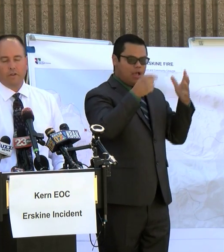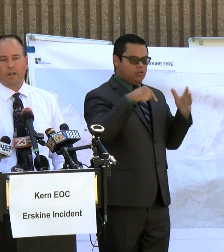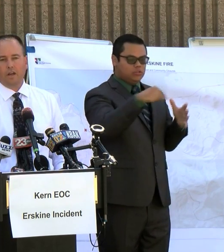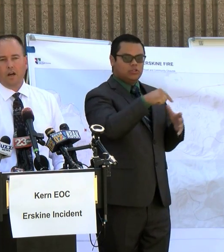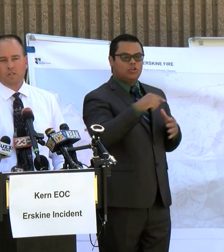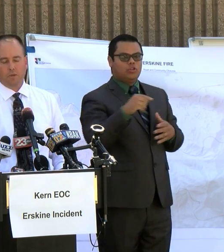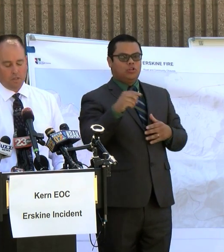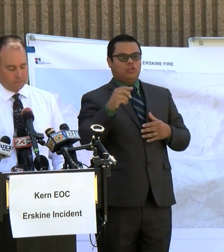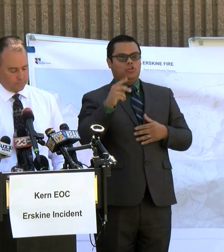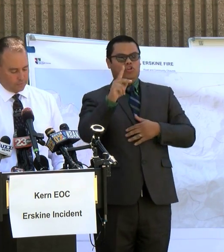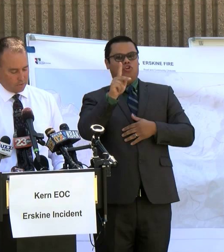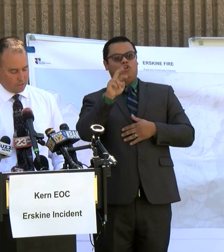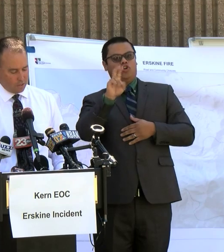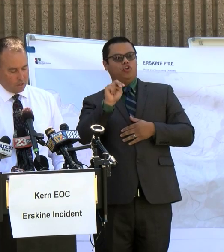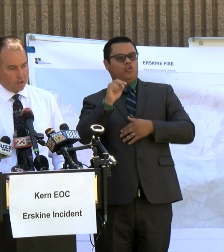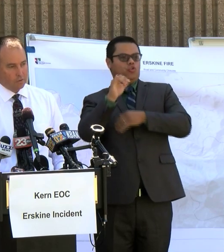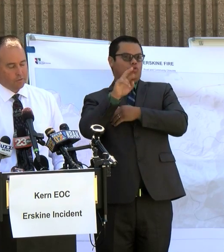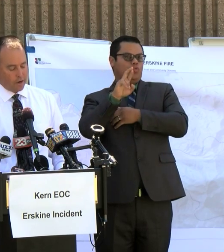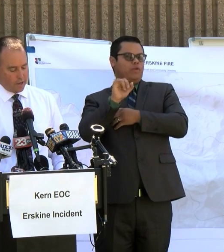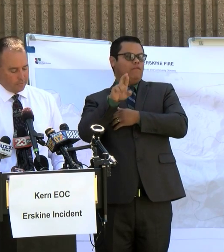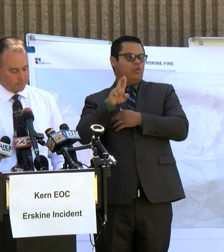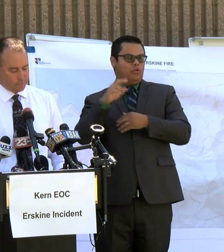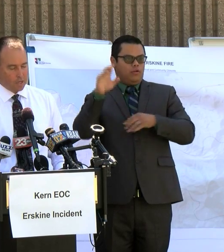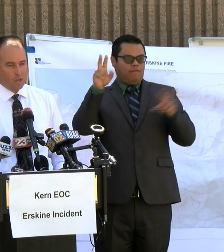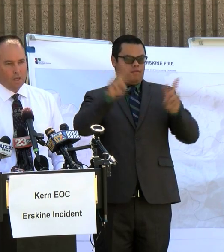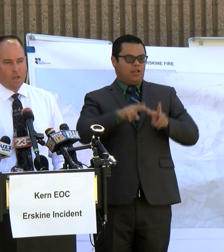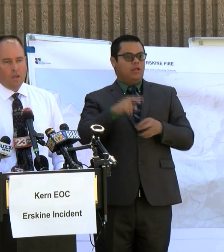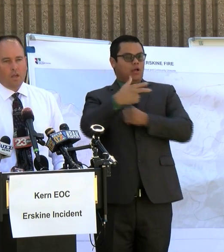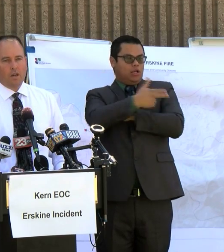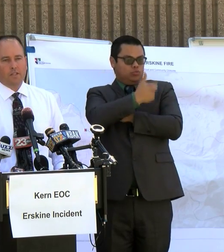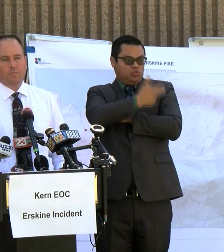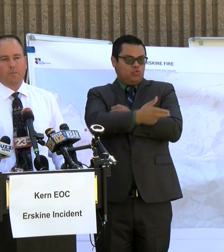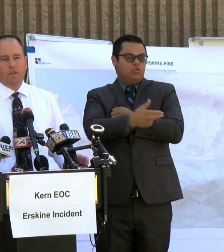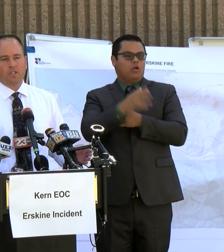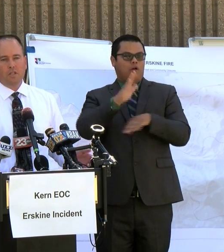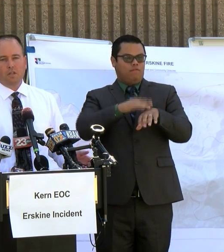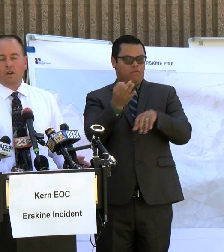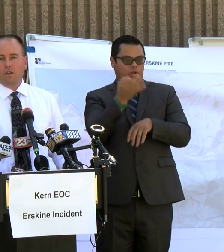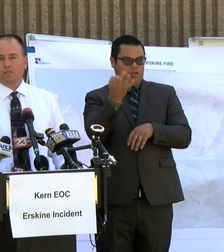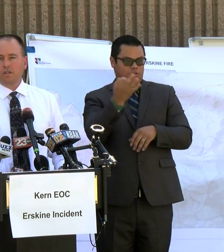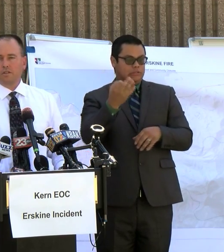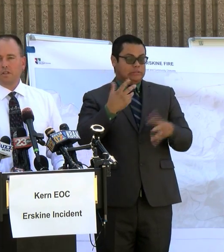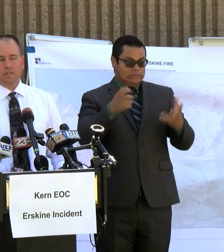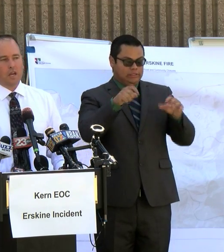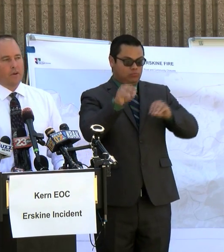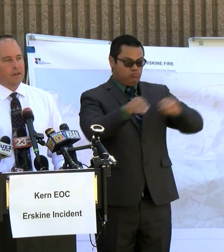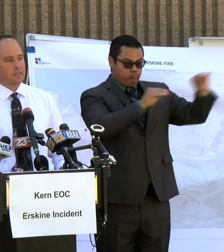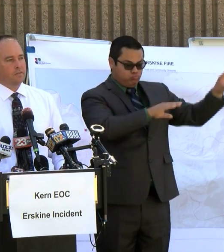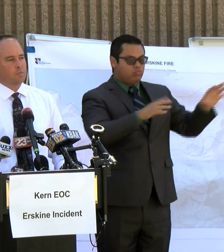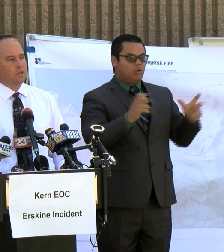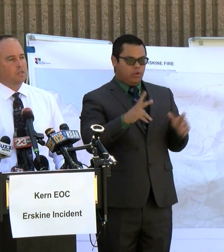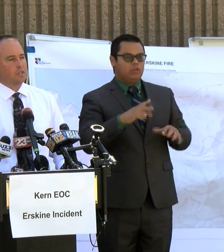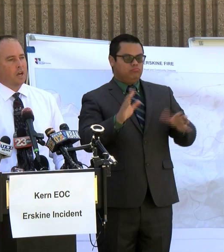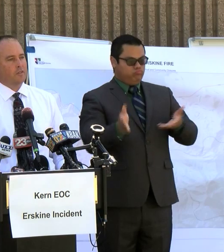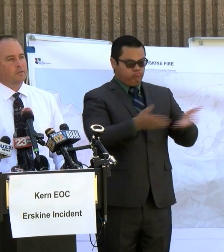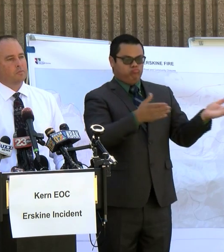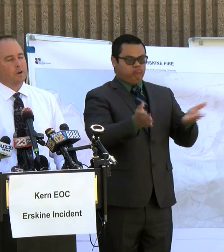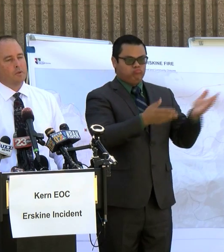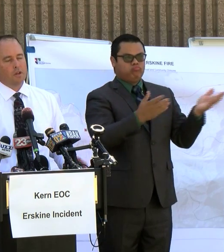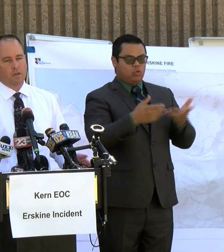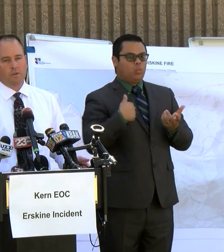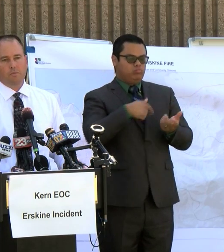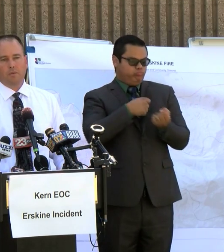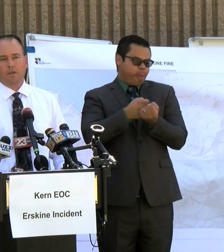Kern River Valley Hospital on Friday. And as been mentioned, the call center that is now active is being